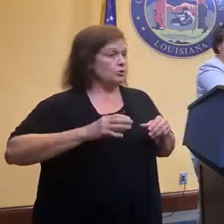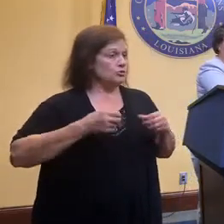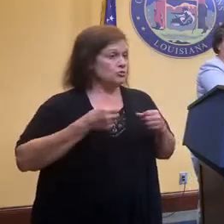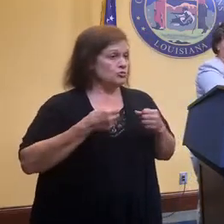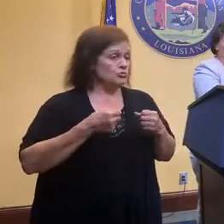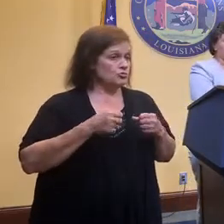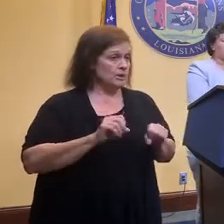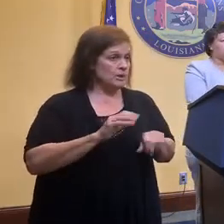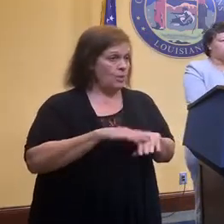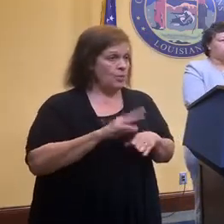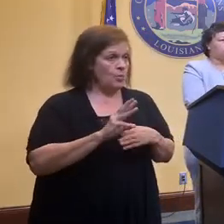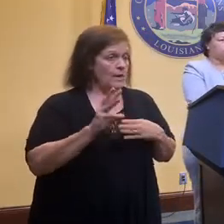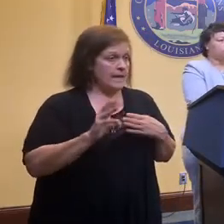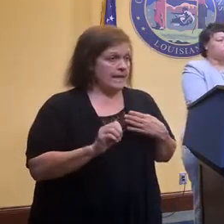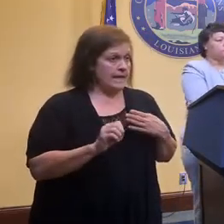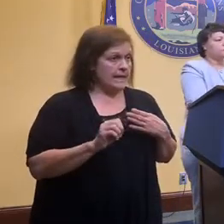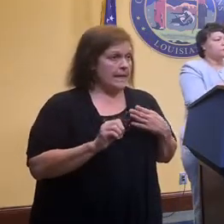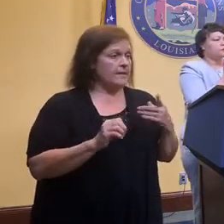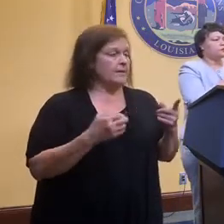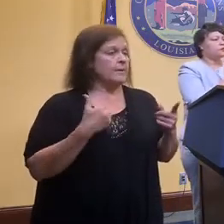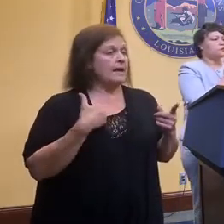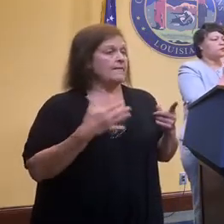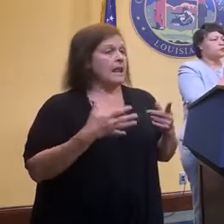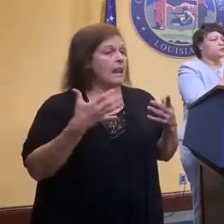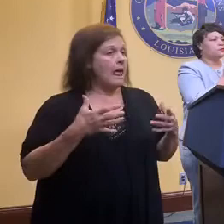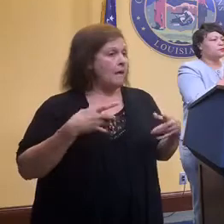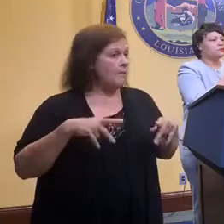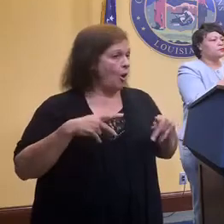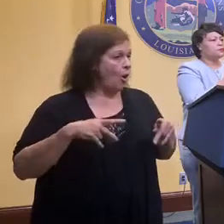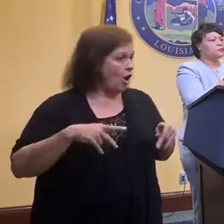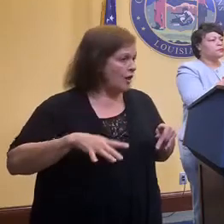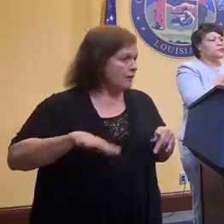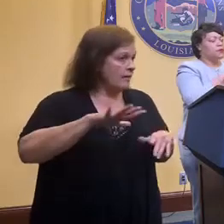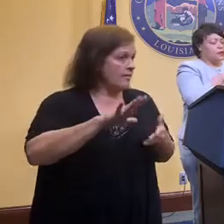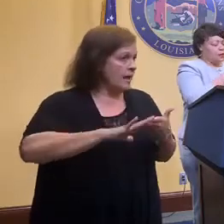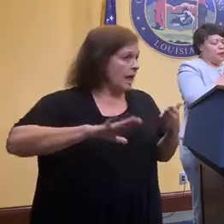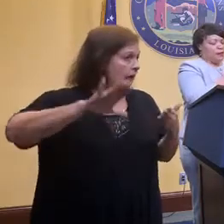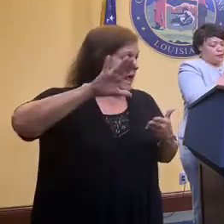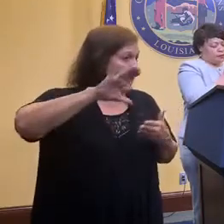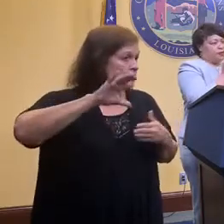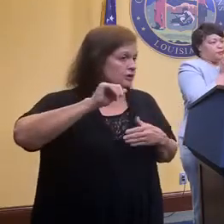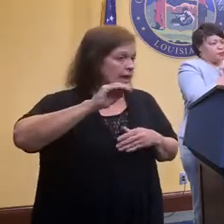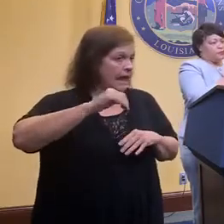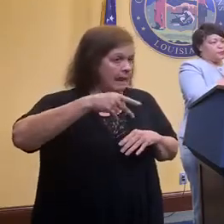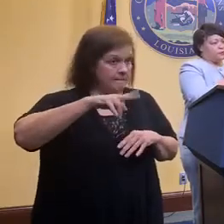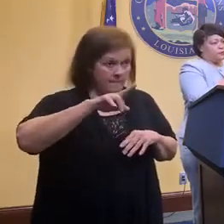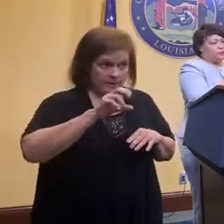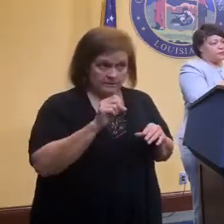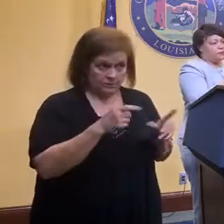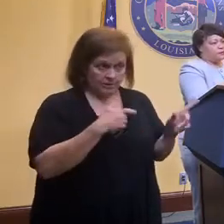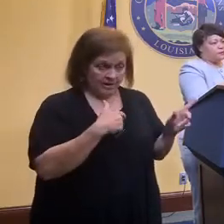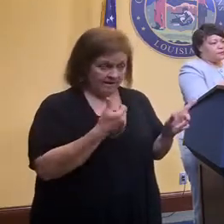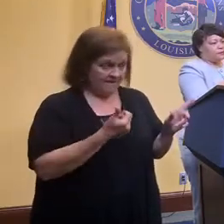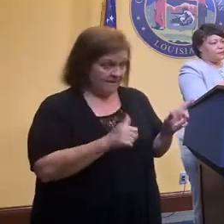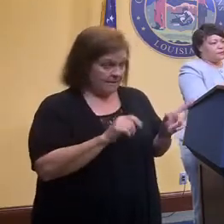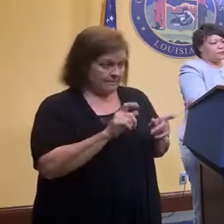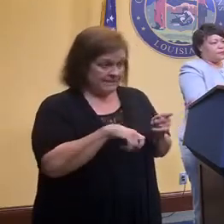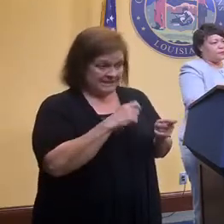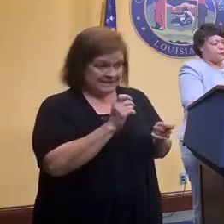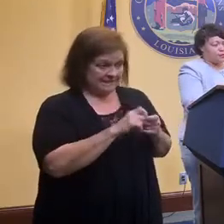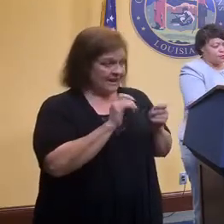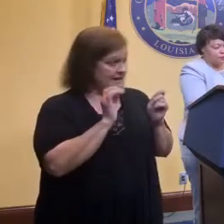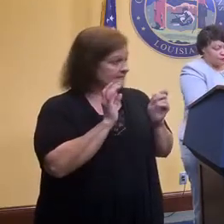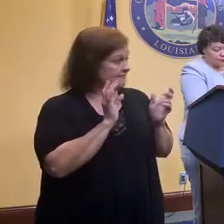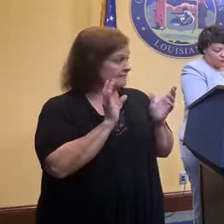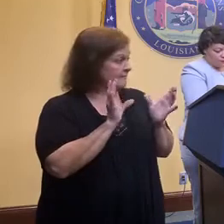weekend, there were a lot of parties around college campuses and things of that nature. Do you have any specific comments